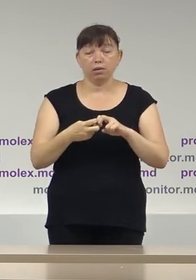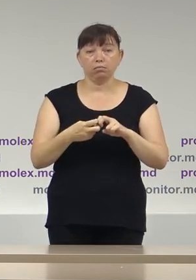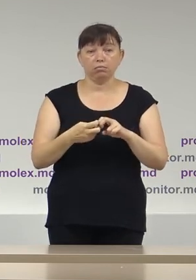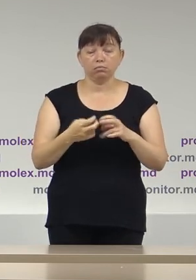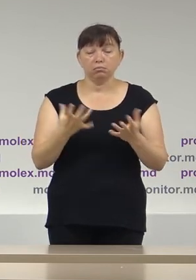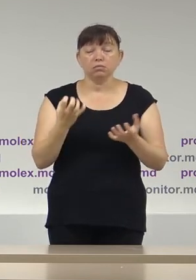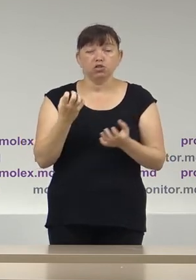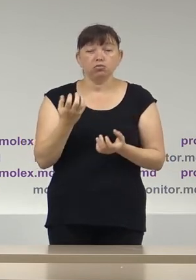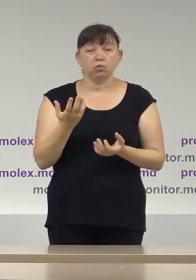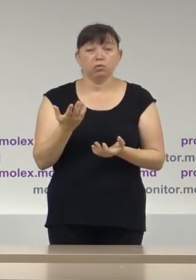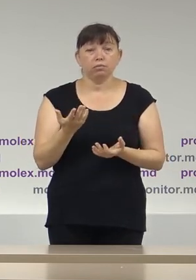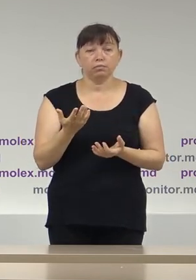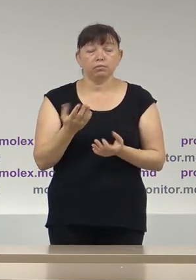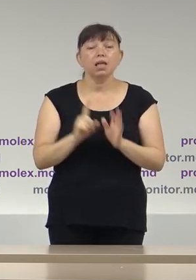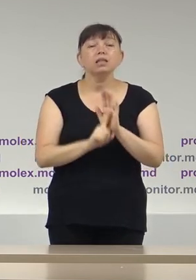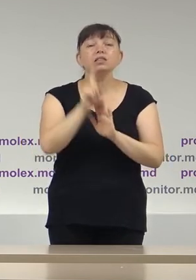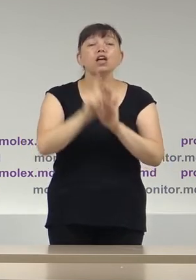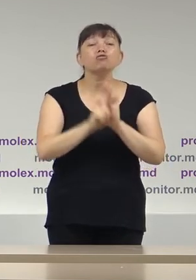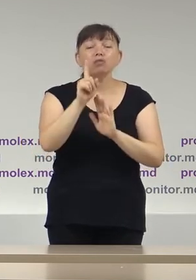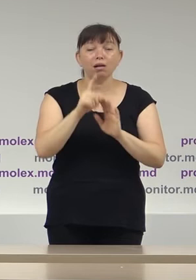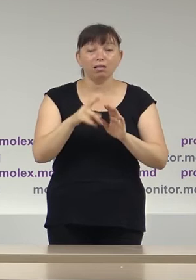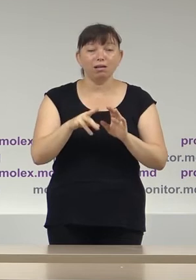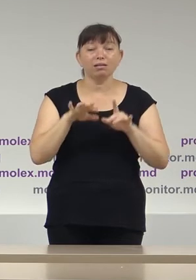informed about this problem